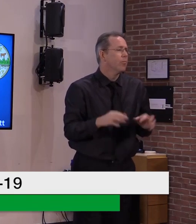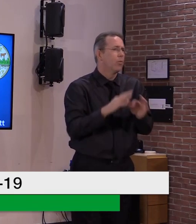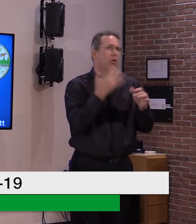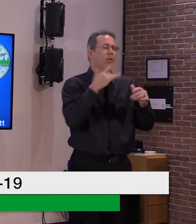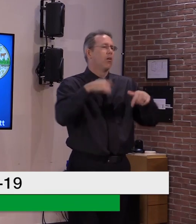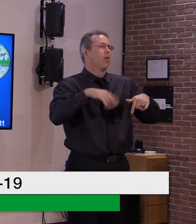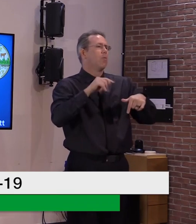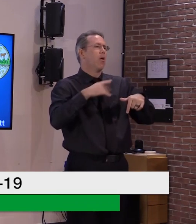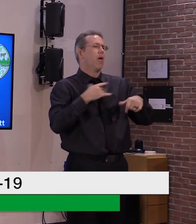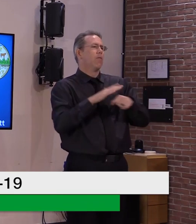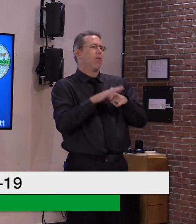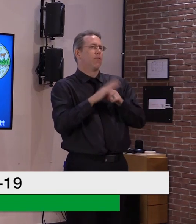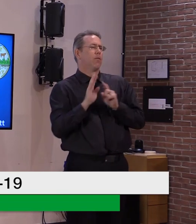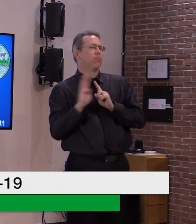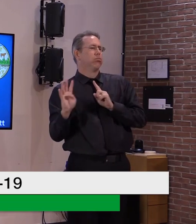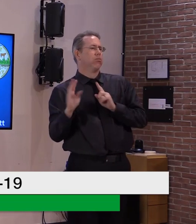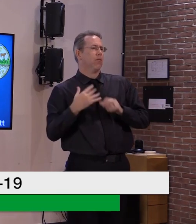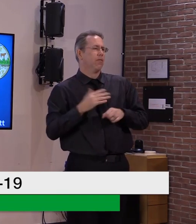vermont